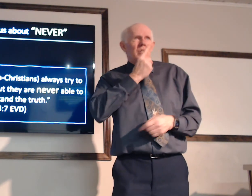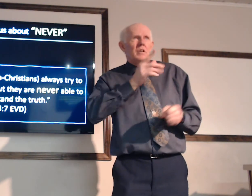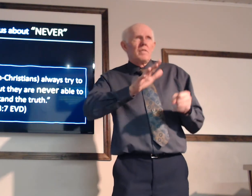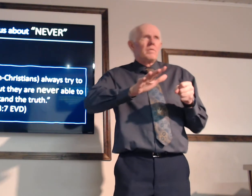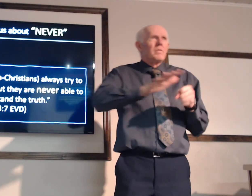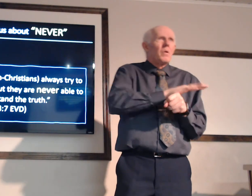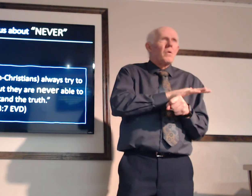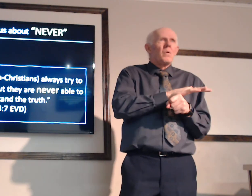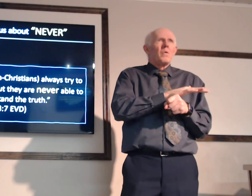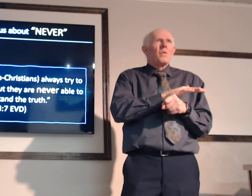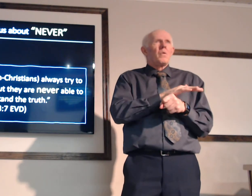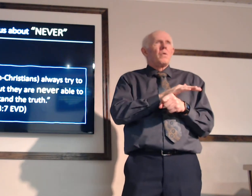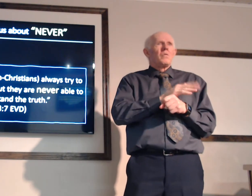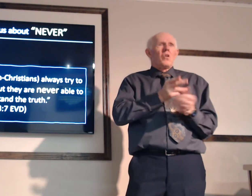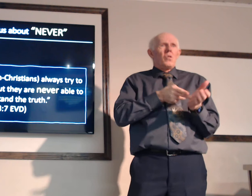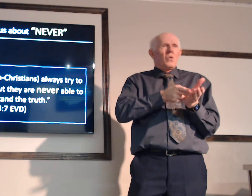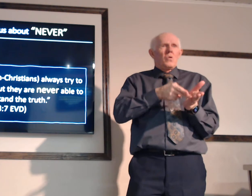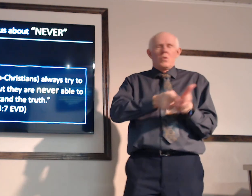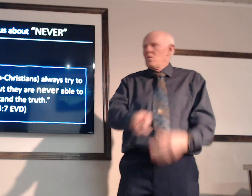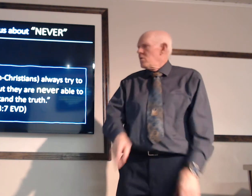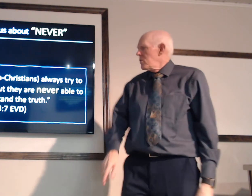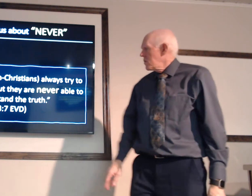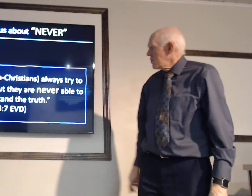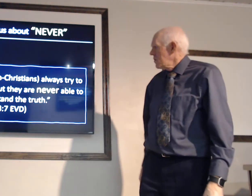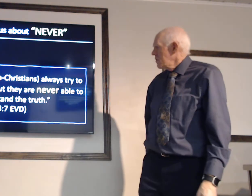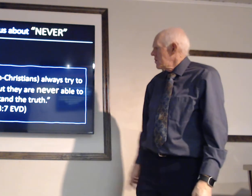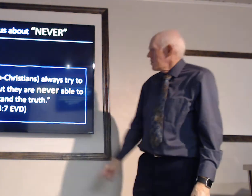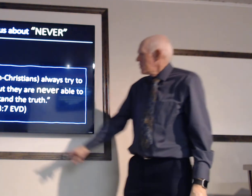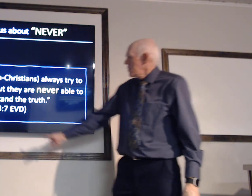fully understand the truth.